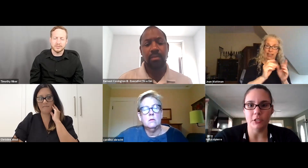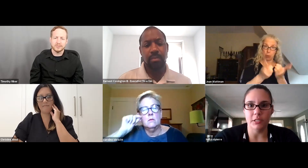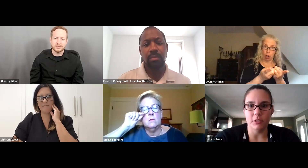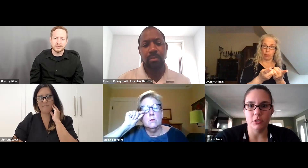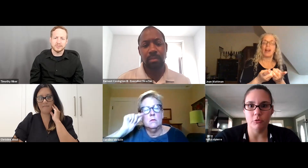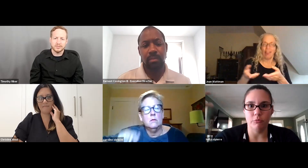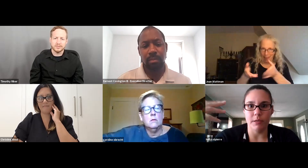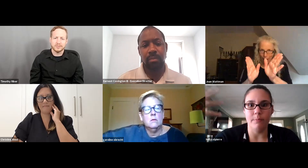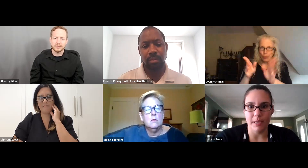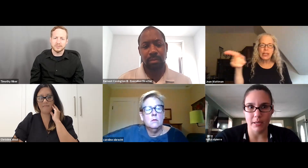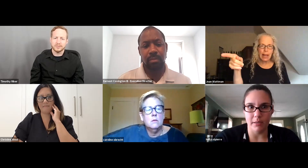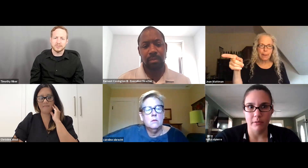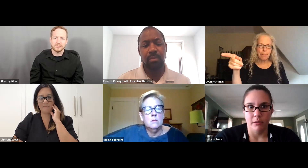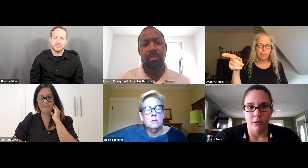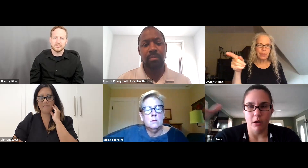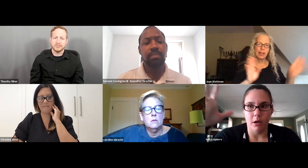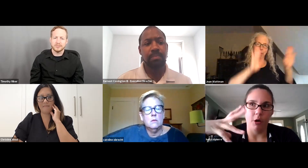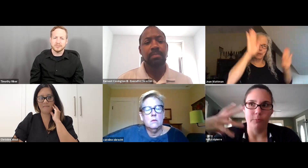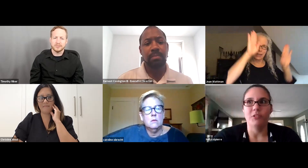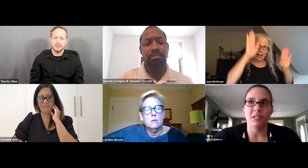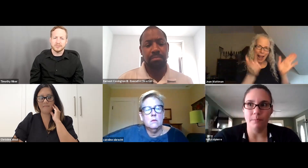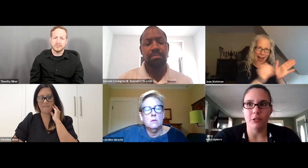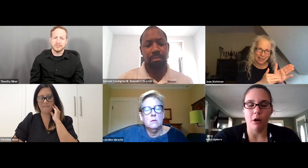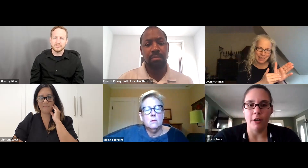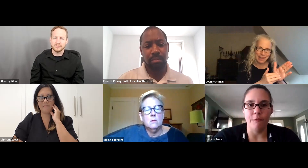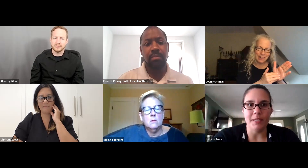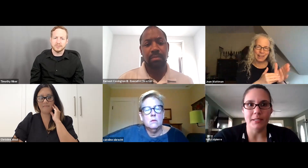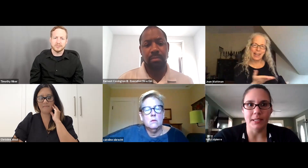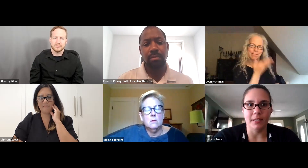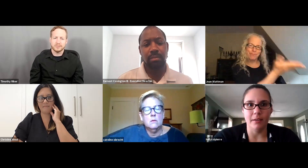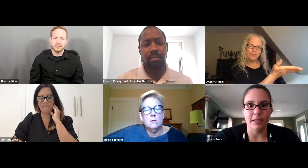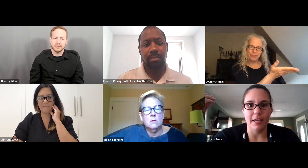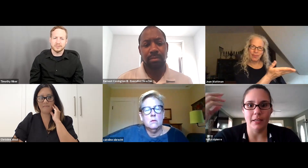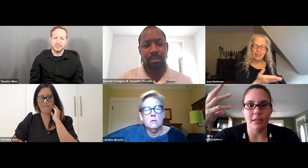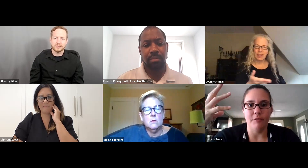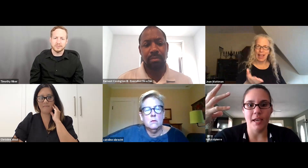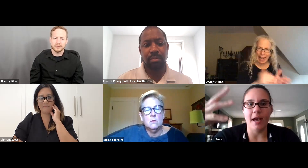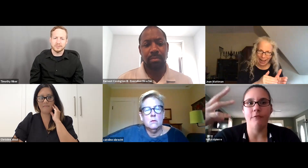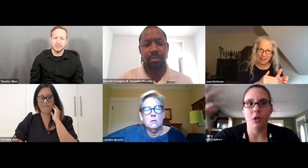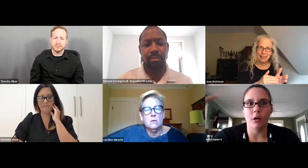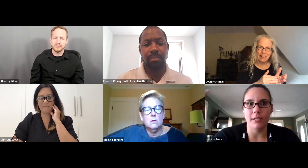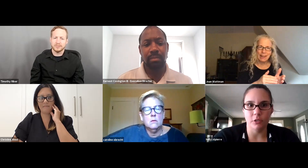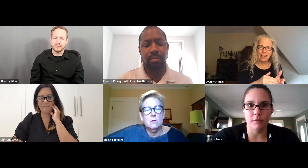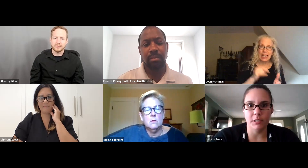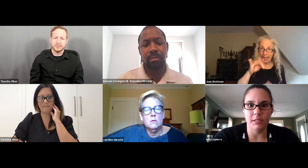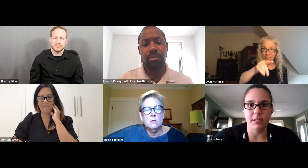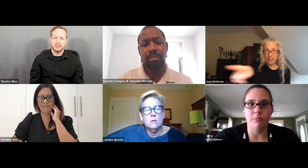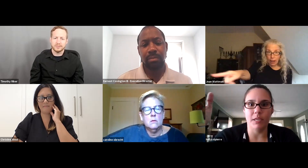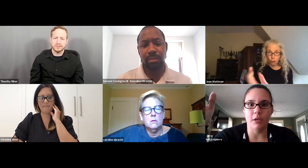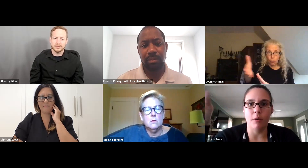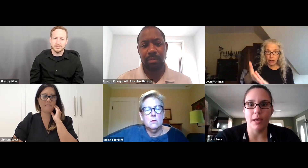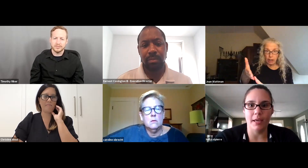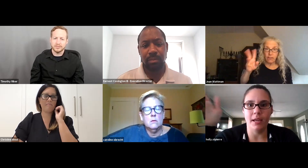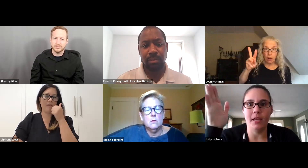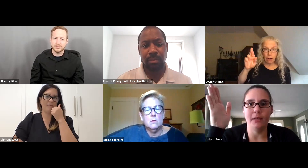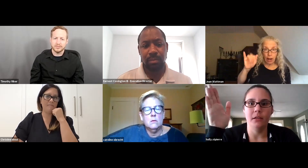allow agencies to rebid or submit their RFPs again, if they have VRI services, then we